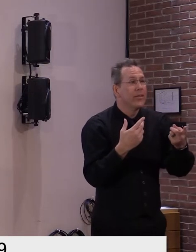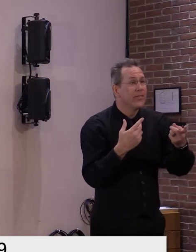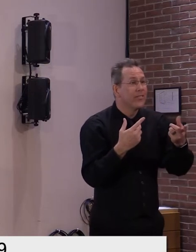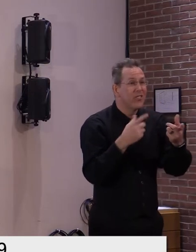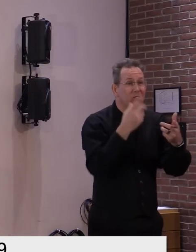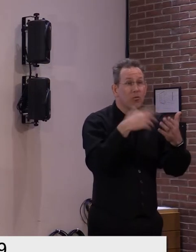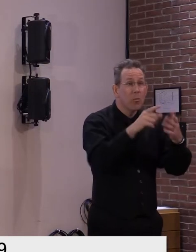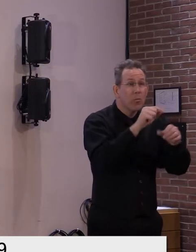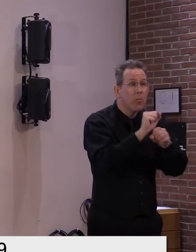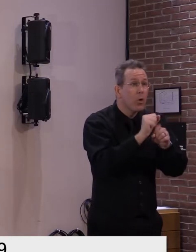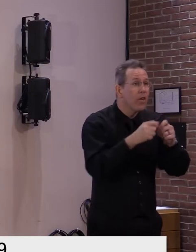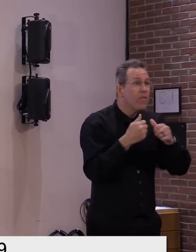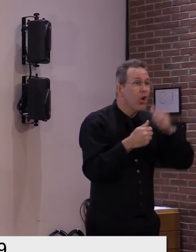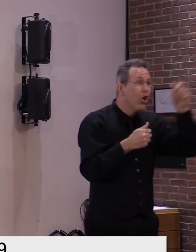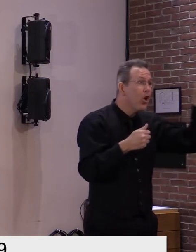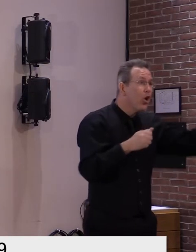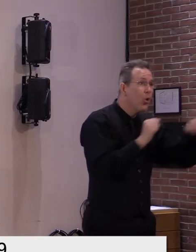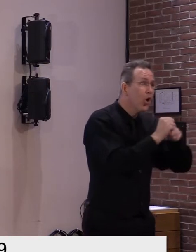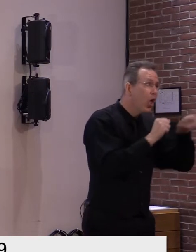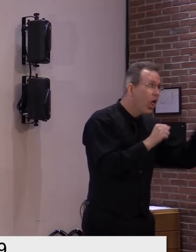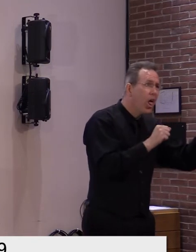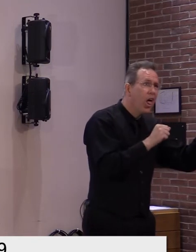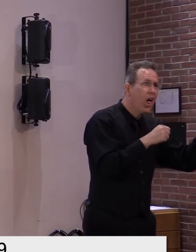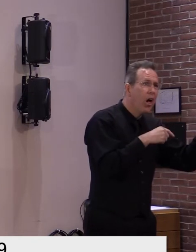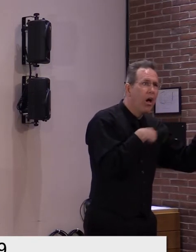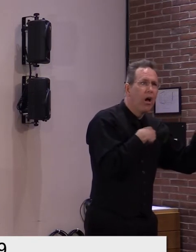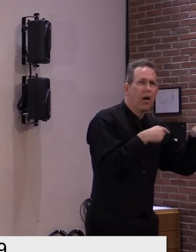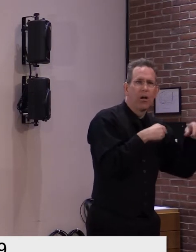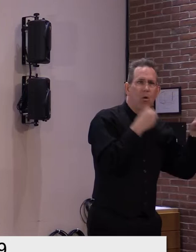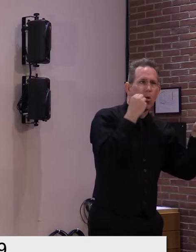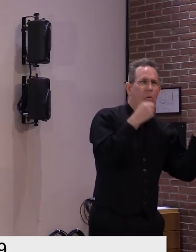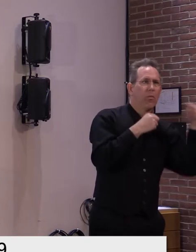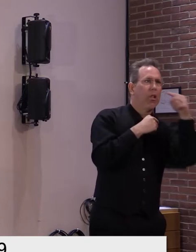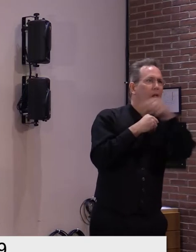work, and there's a vaccination site that's closer to them,